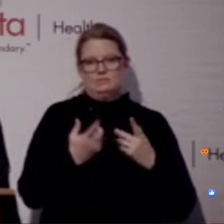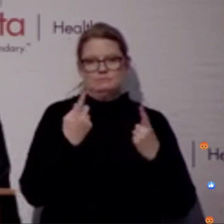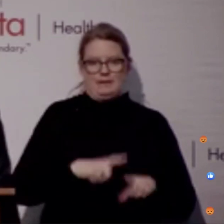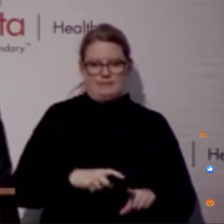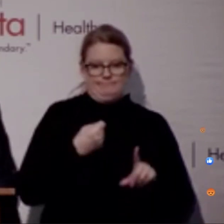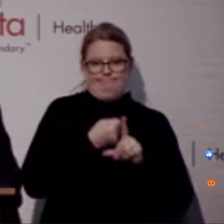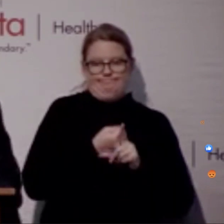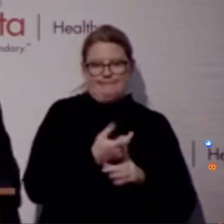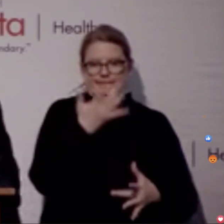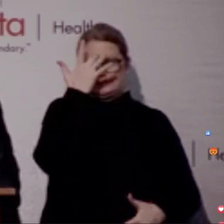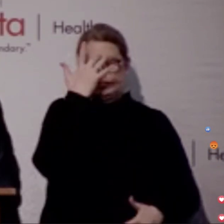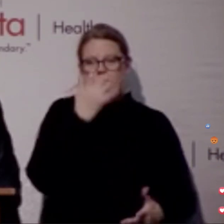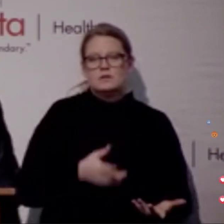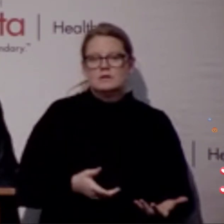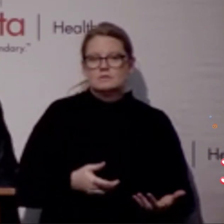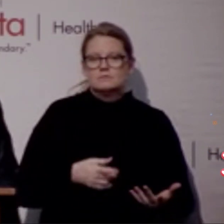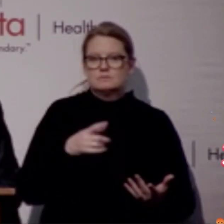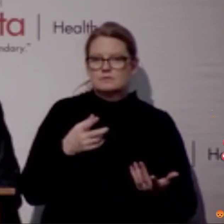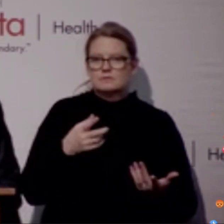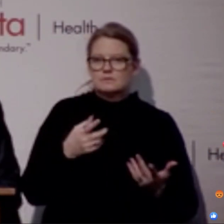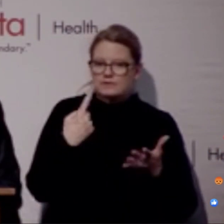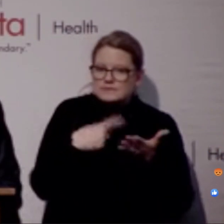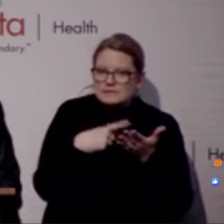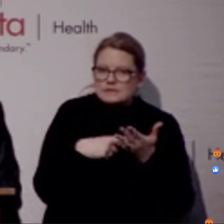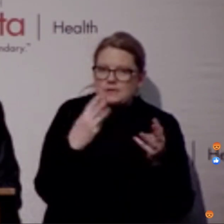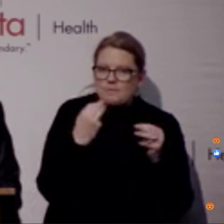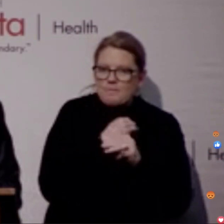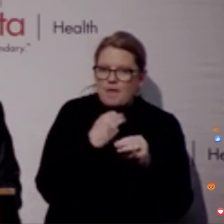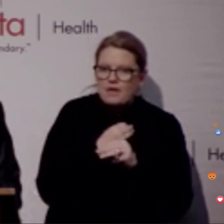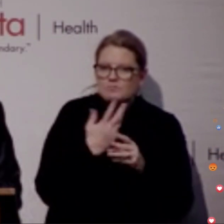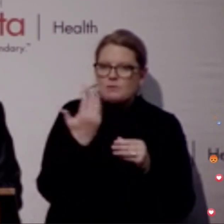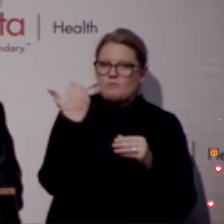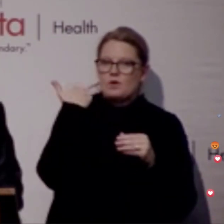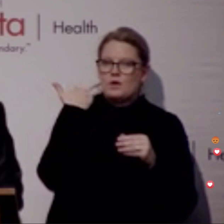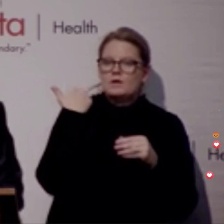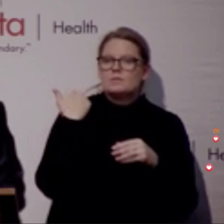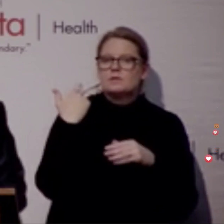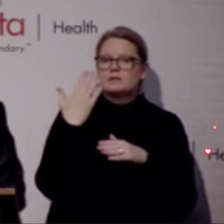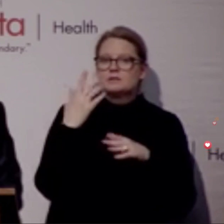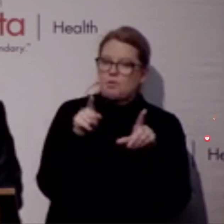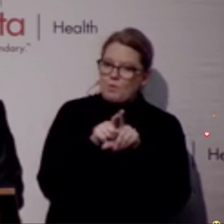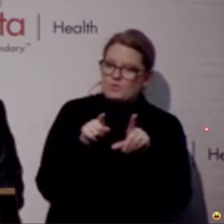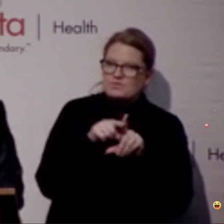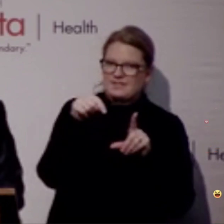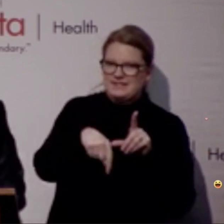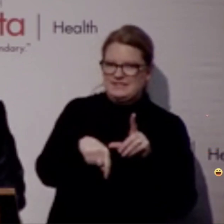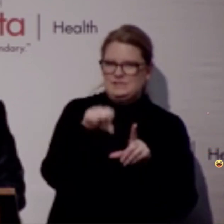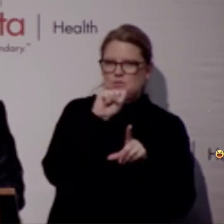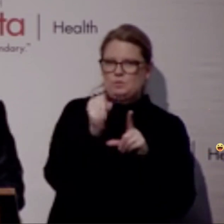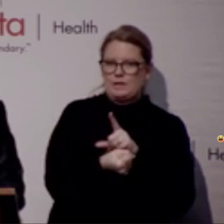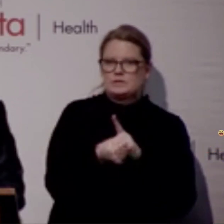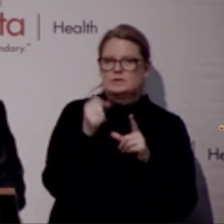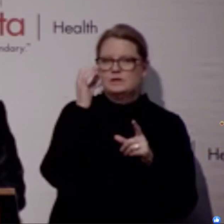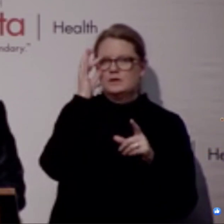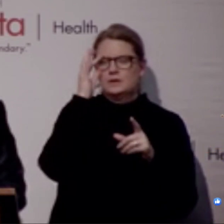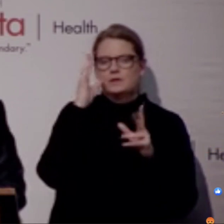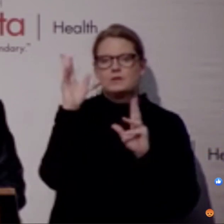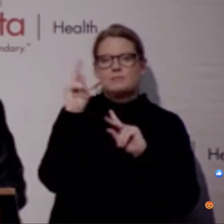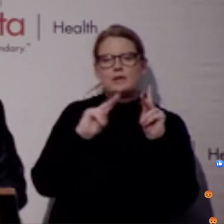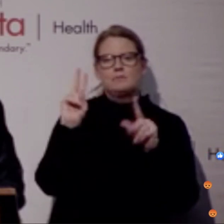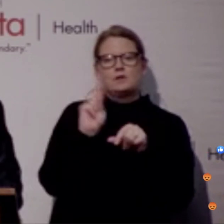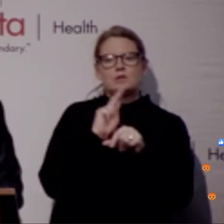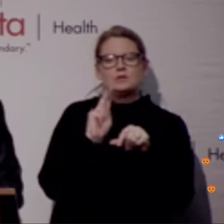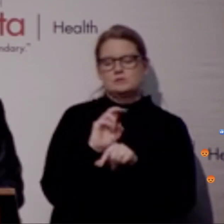situation where, again, we've talked about math at some of the past meetings, but there's some math involved in this, because when we use, sometimes people use the